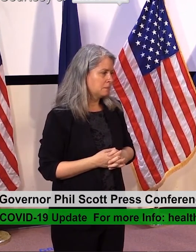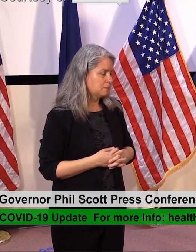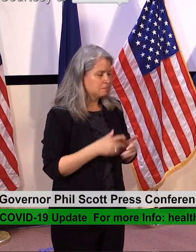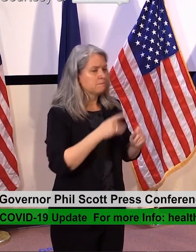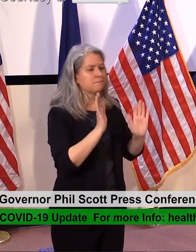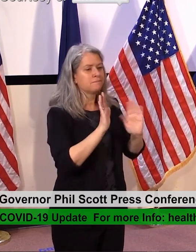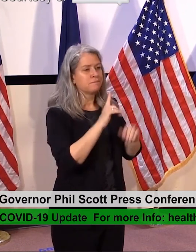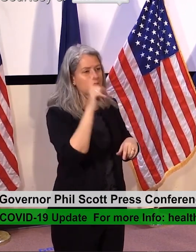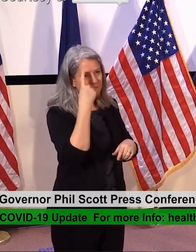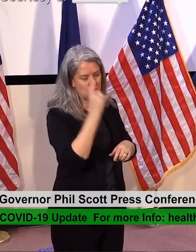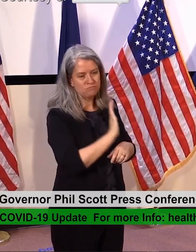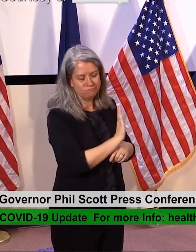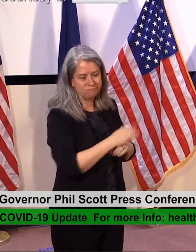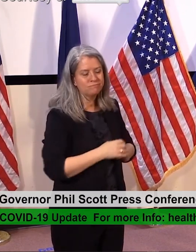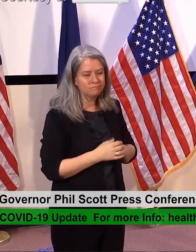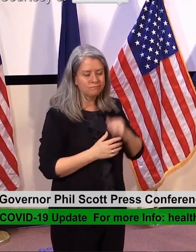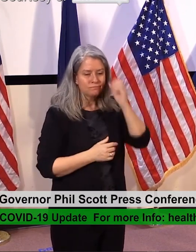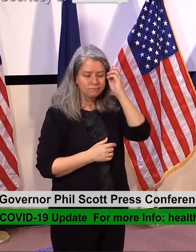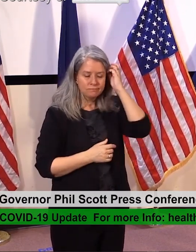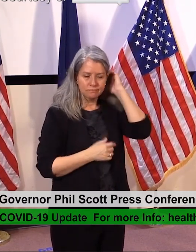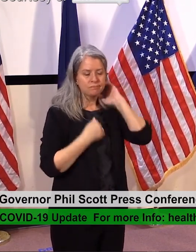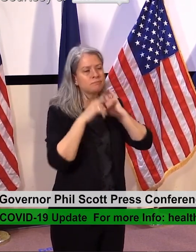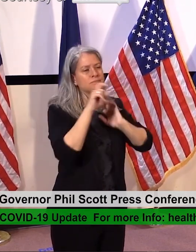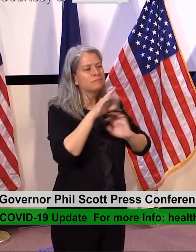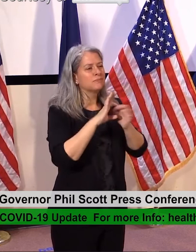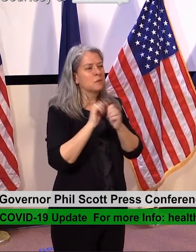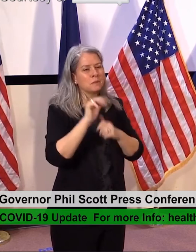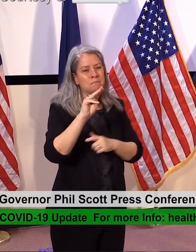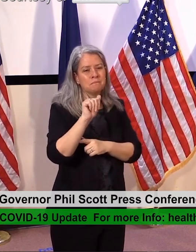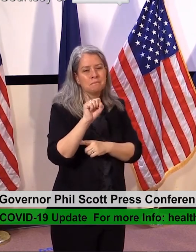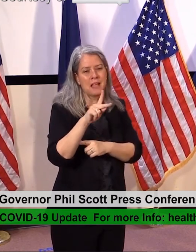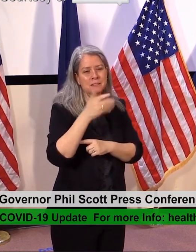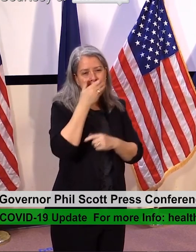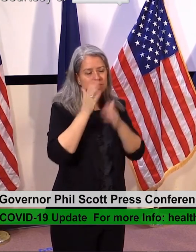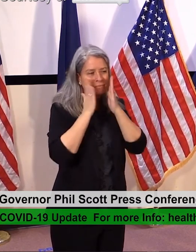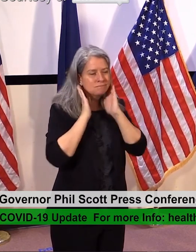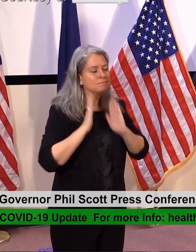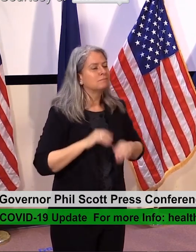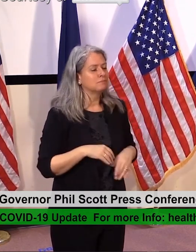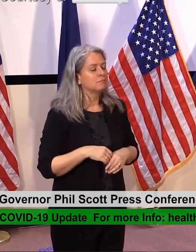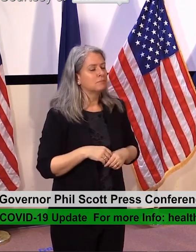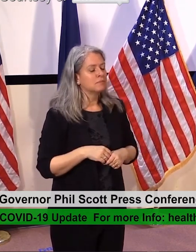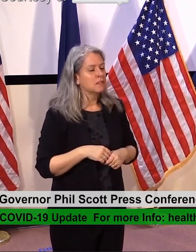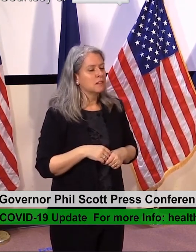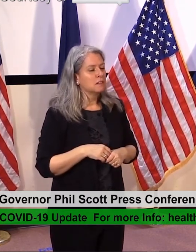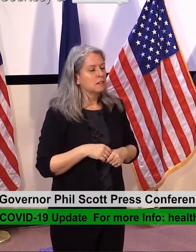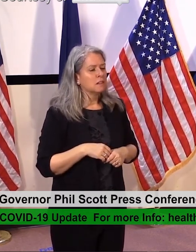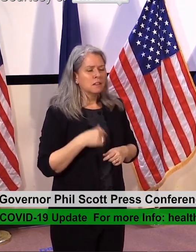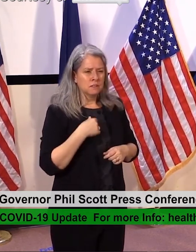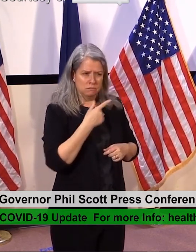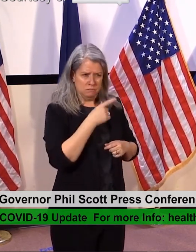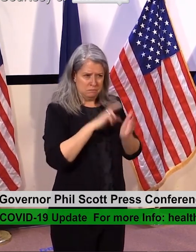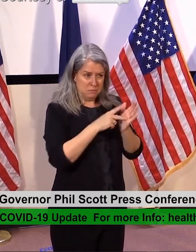Hi, Governor. Just a question about masks specifically. Are you recommending that essential workers, such